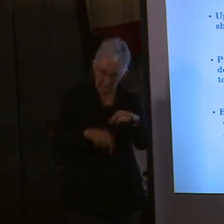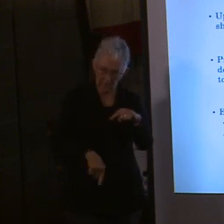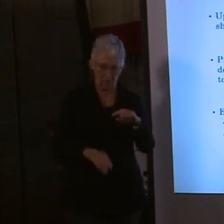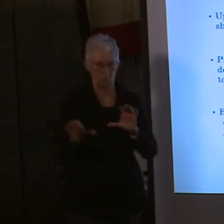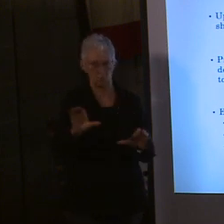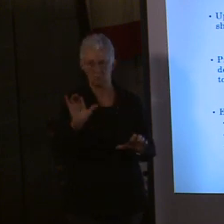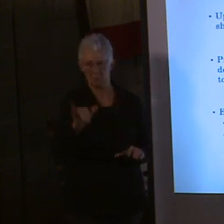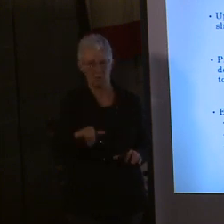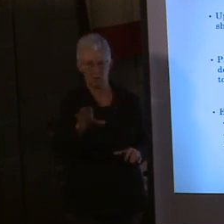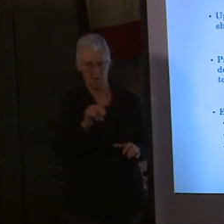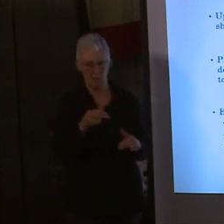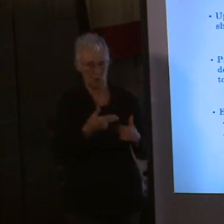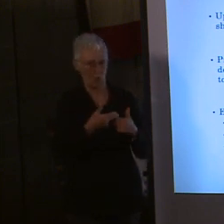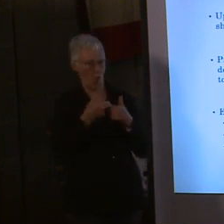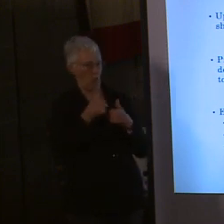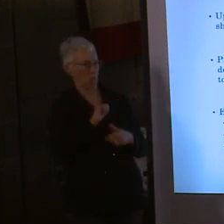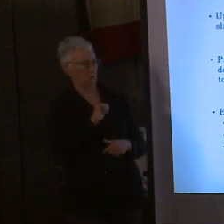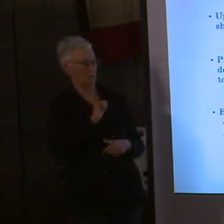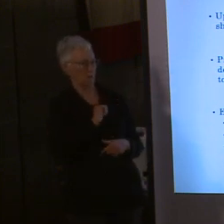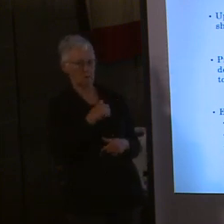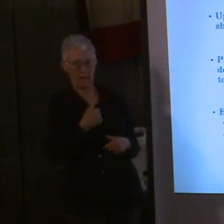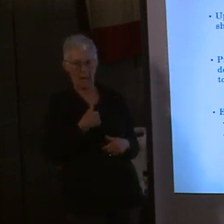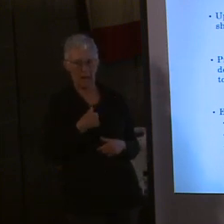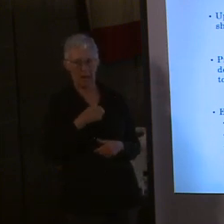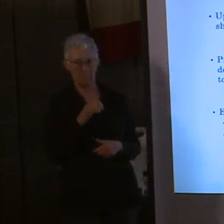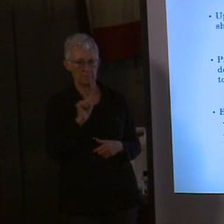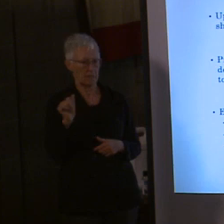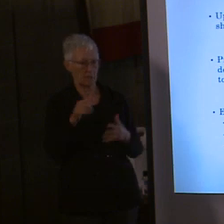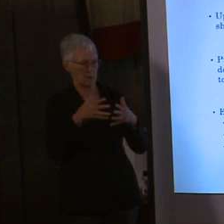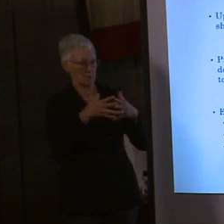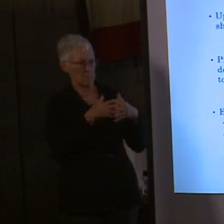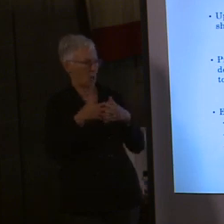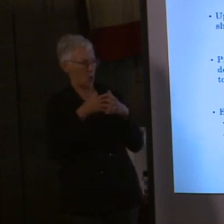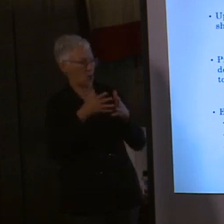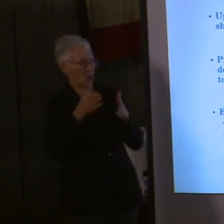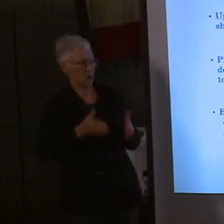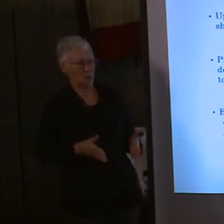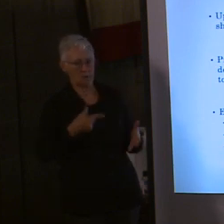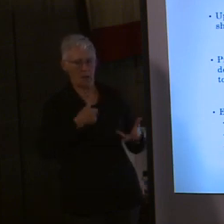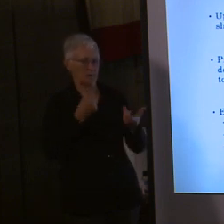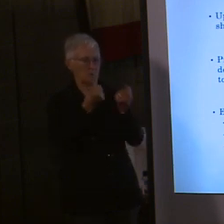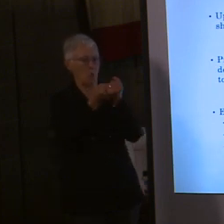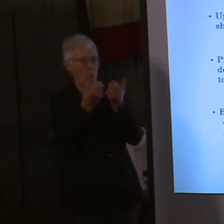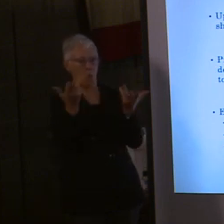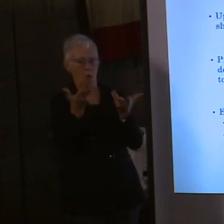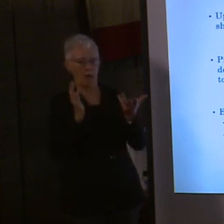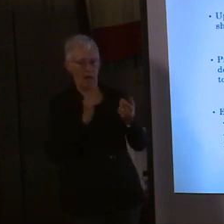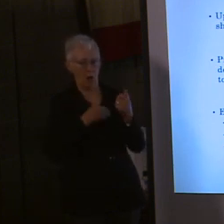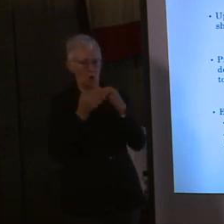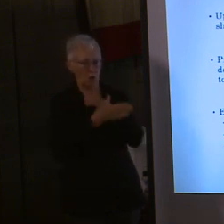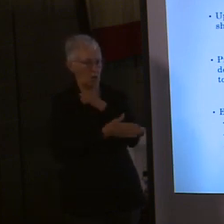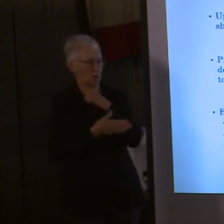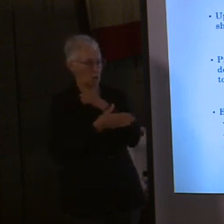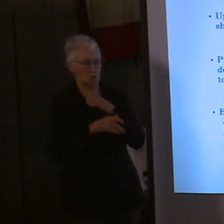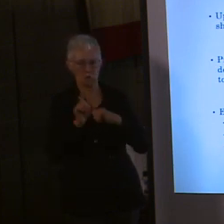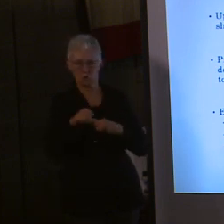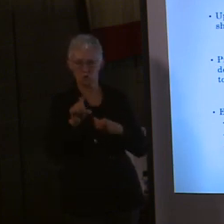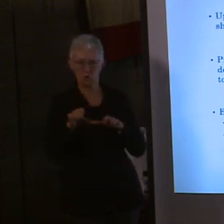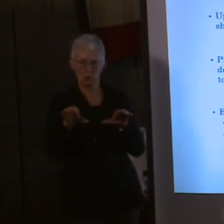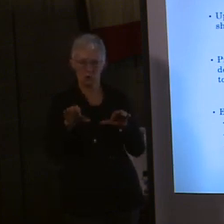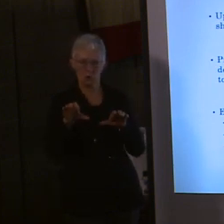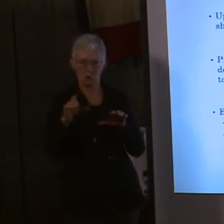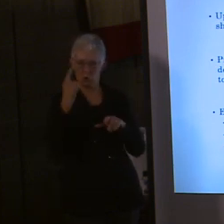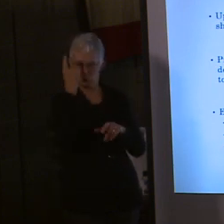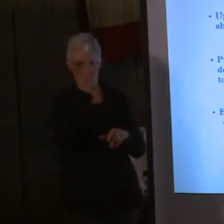you're living up to the ideals that our founders had for what this country was supposed to be about. So I just call on people, look,